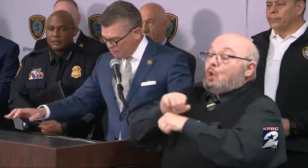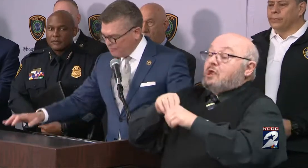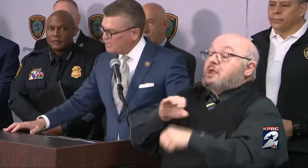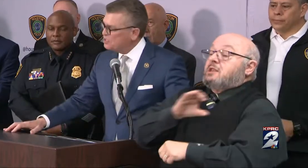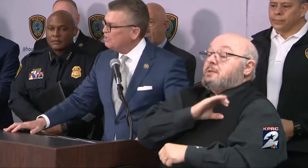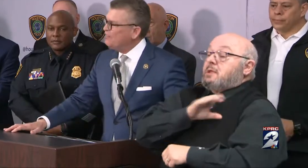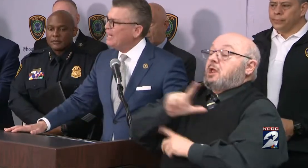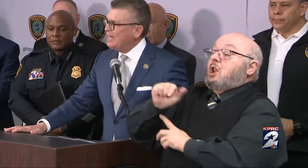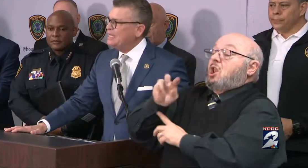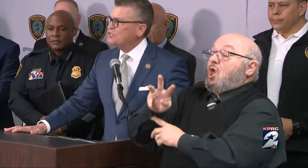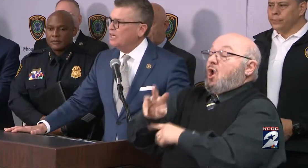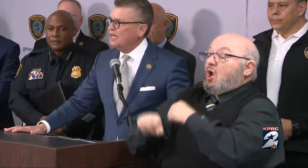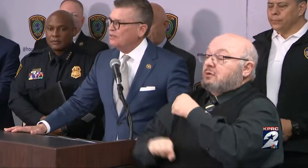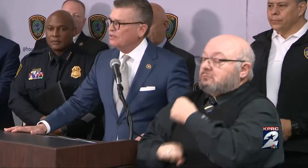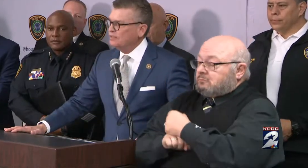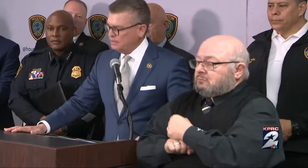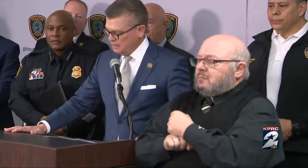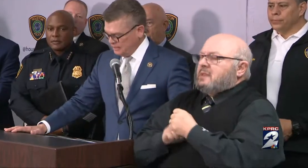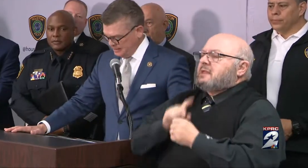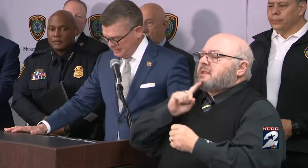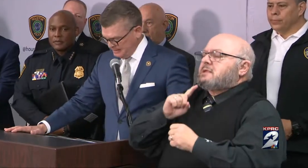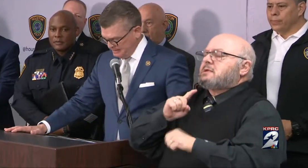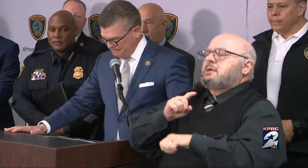is a profession of the highest honor.